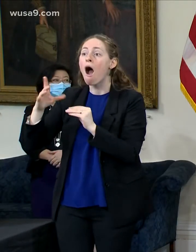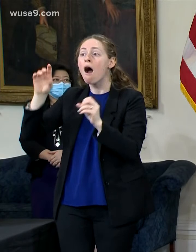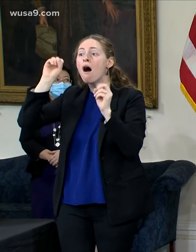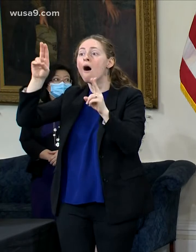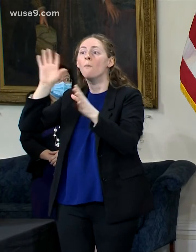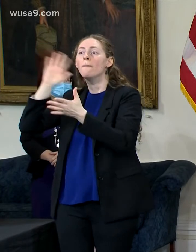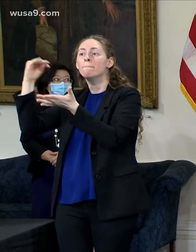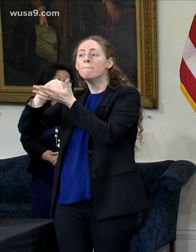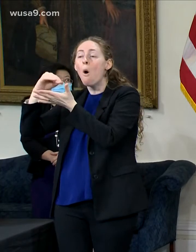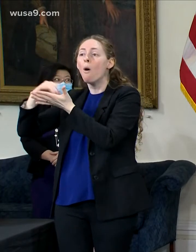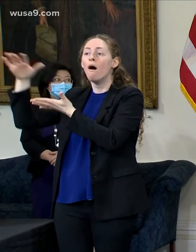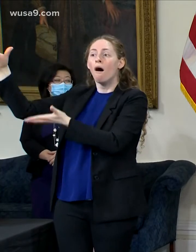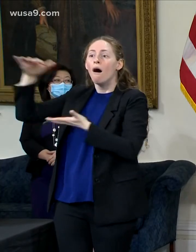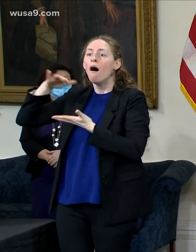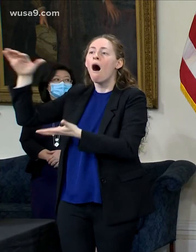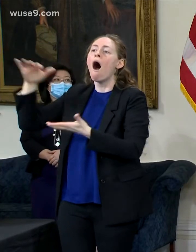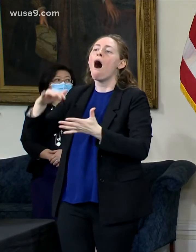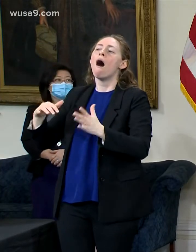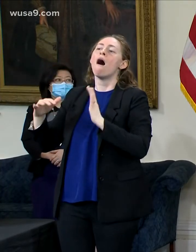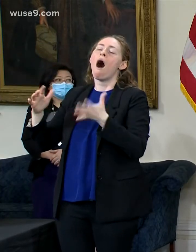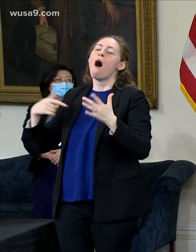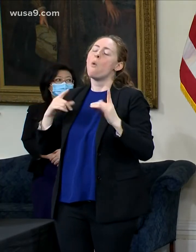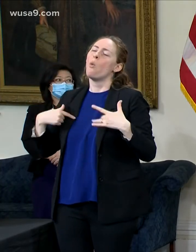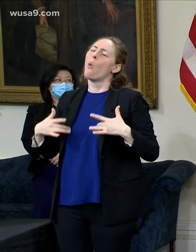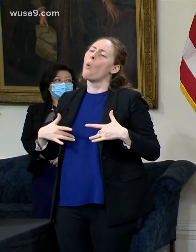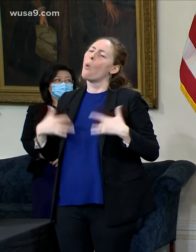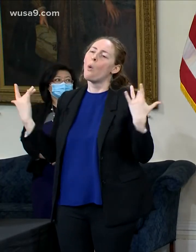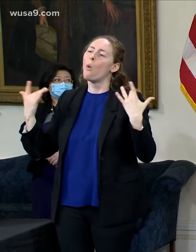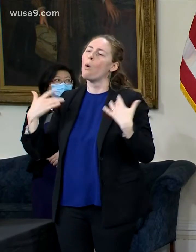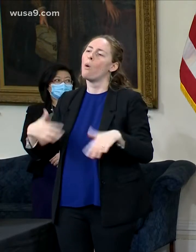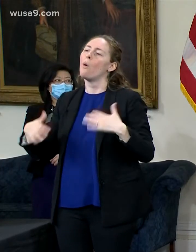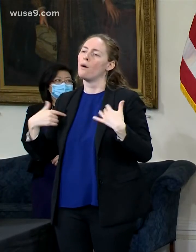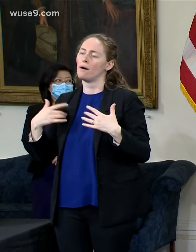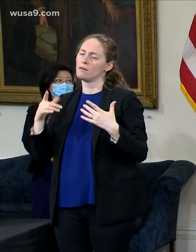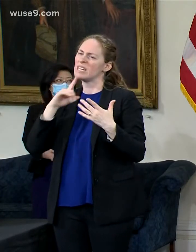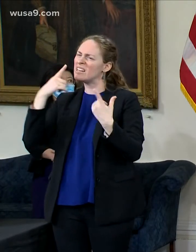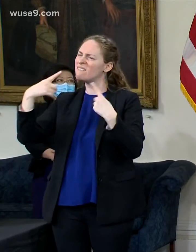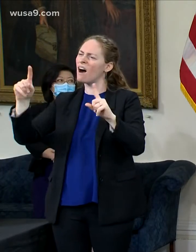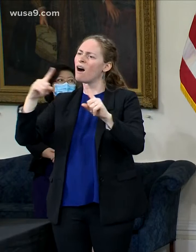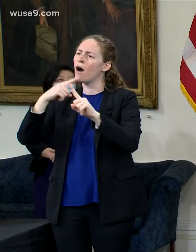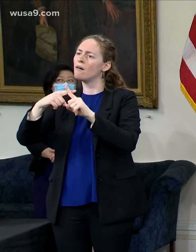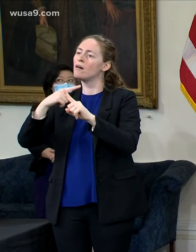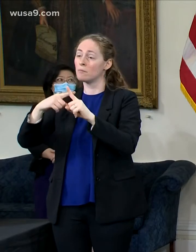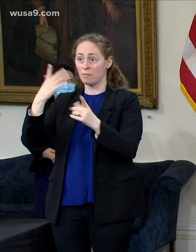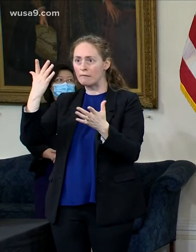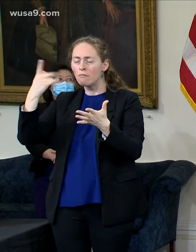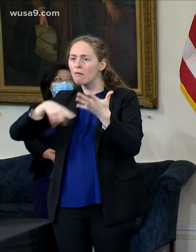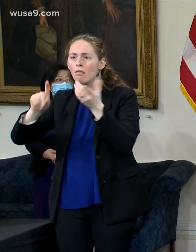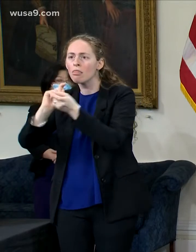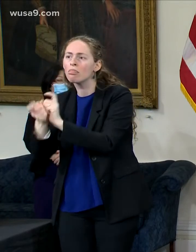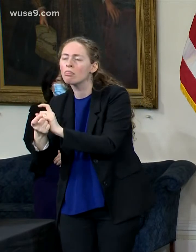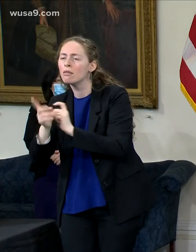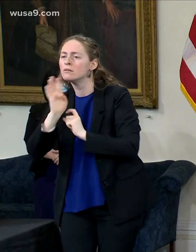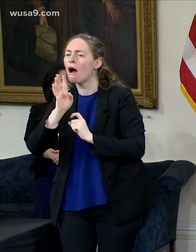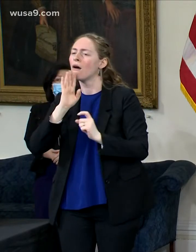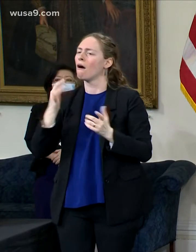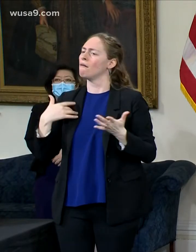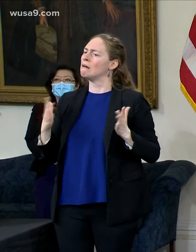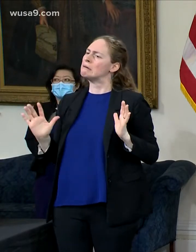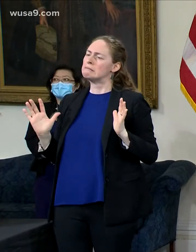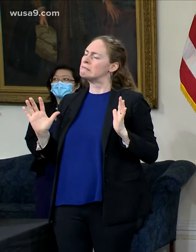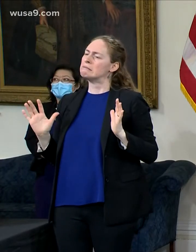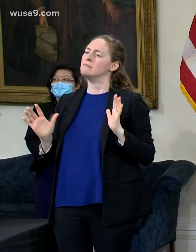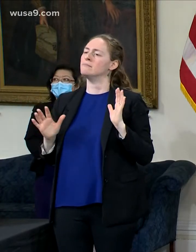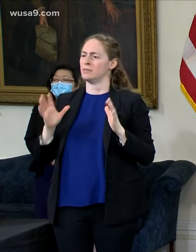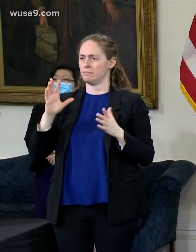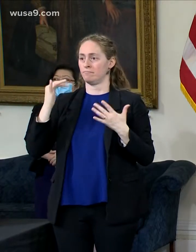should hopefully expect to see more, and that they envision this continuing with real big numbers of J&J starting to come